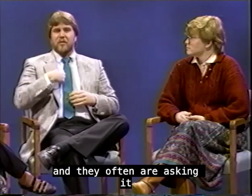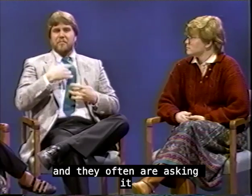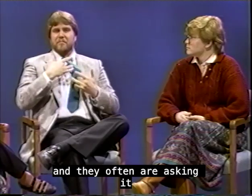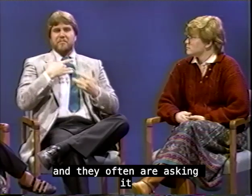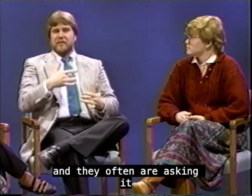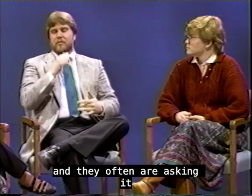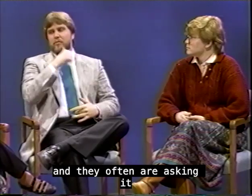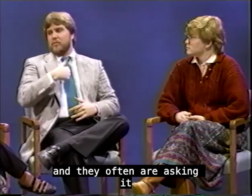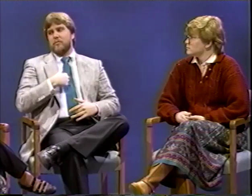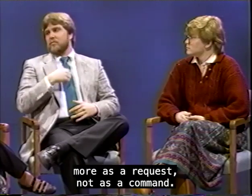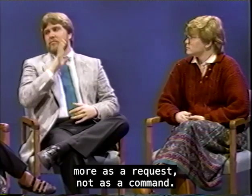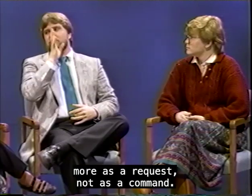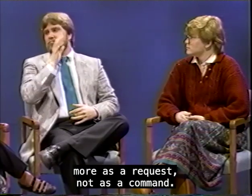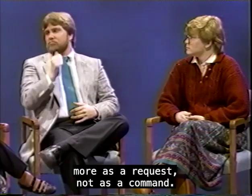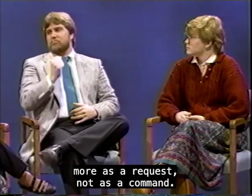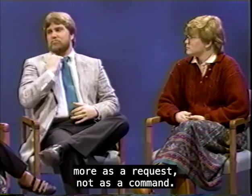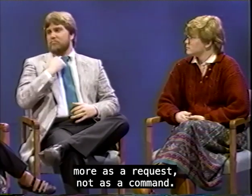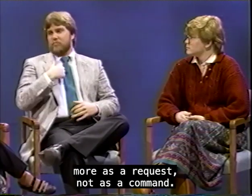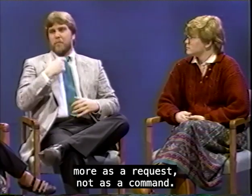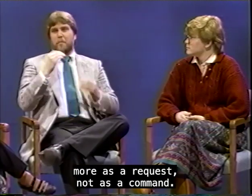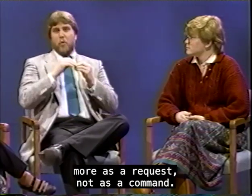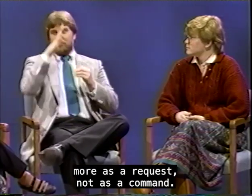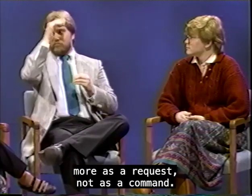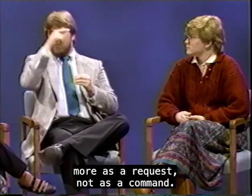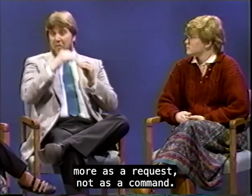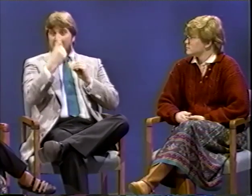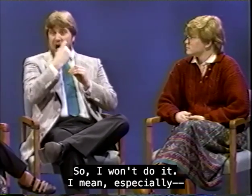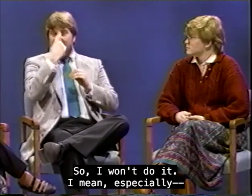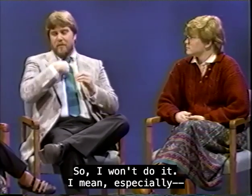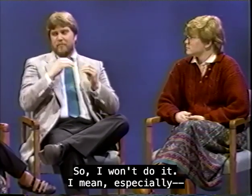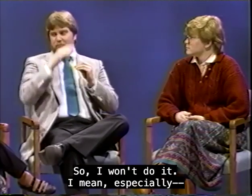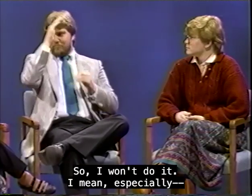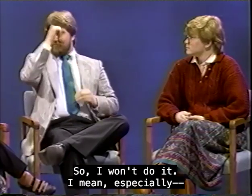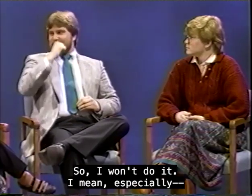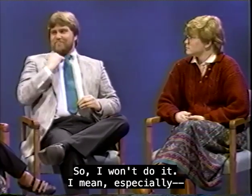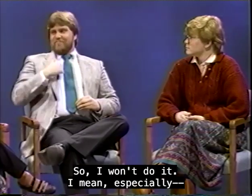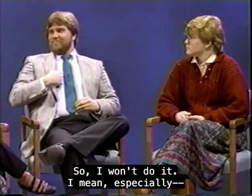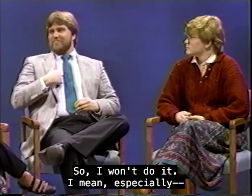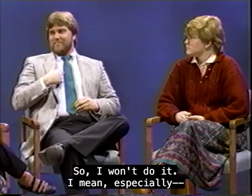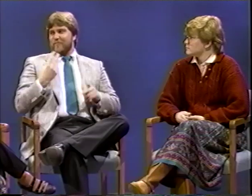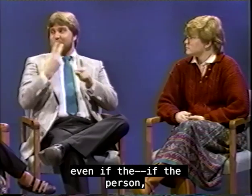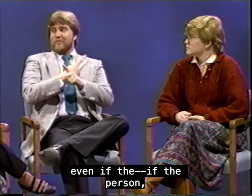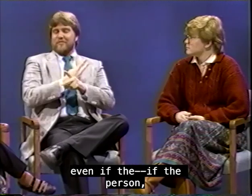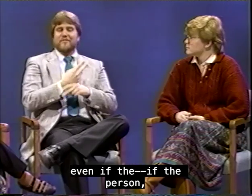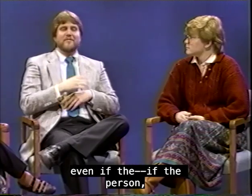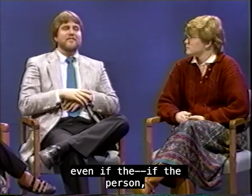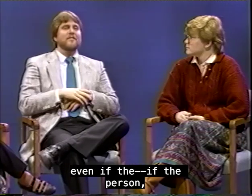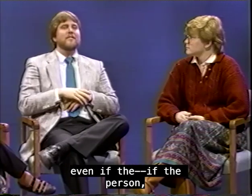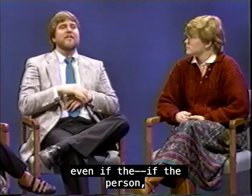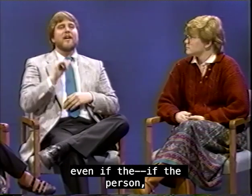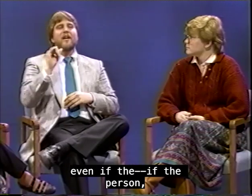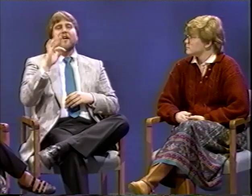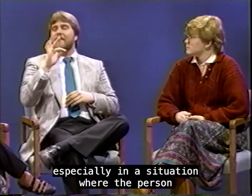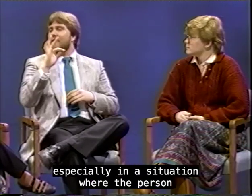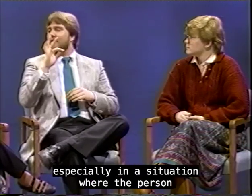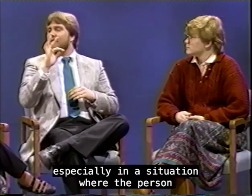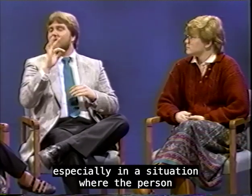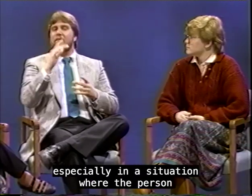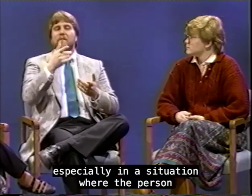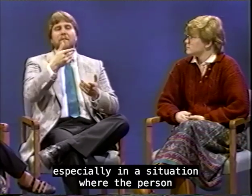they often are asking it more as a request, not as a command. So I won't do it. I mean, especially even if the person, especially in the situation where the